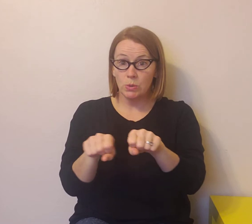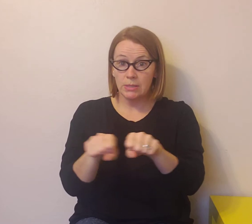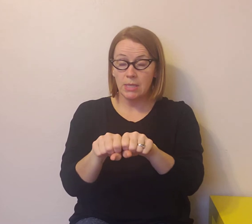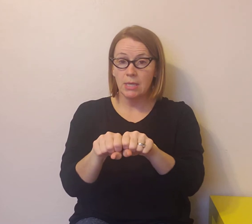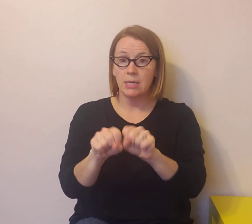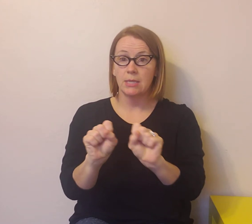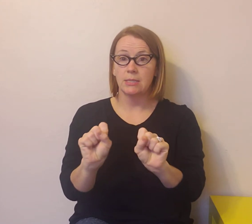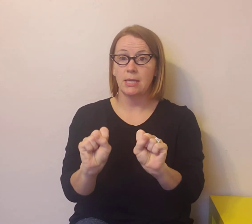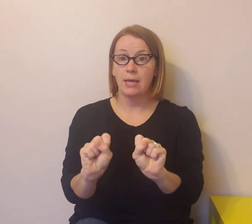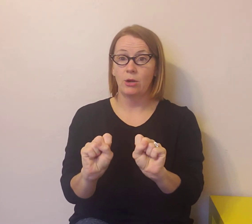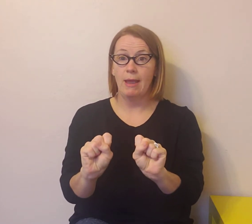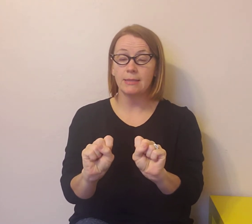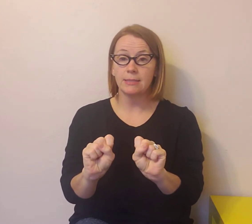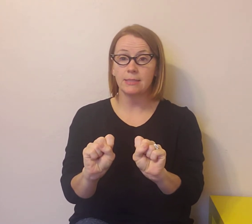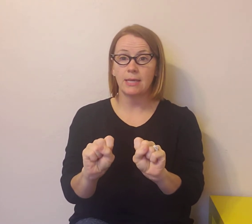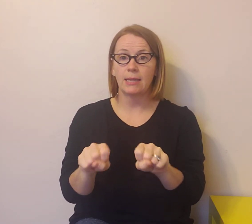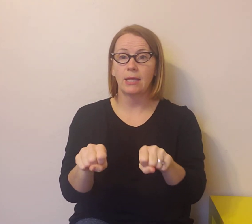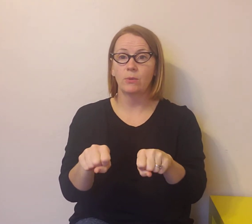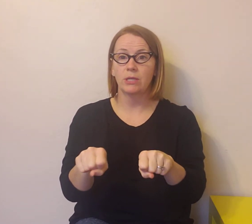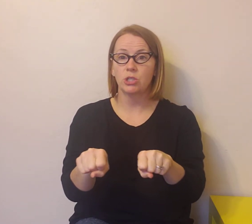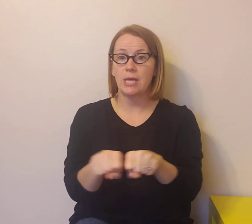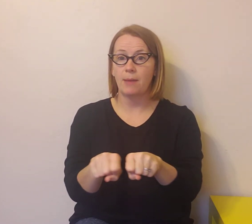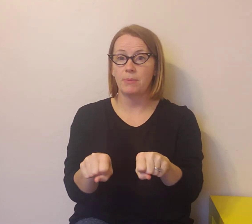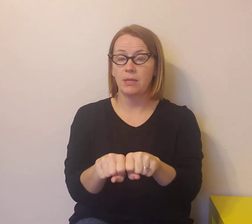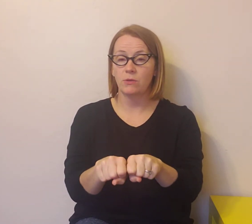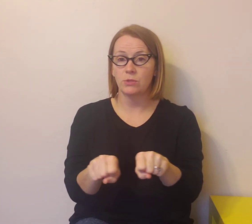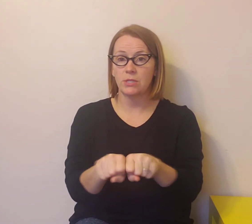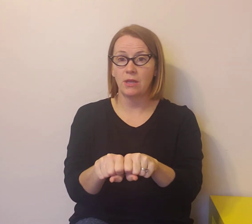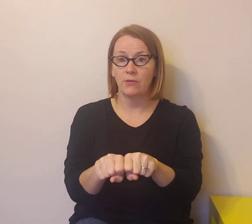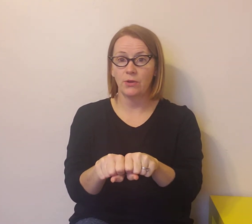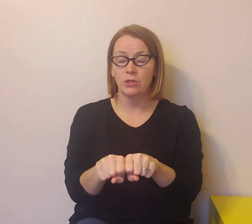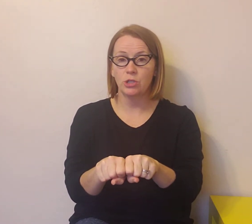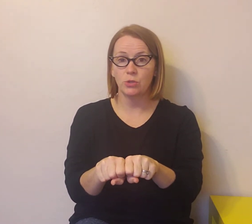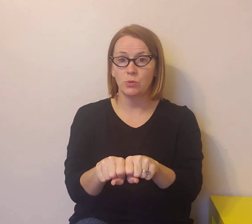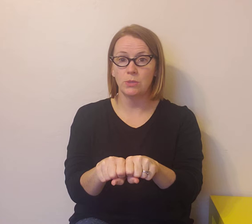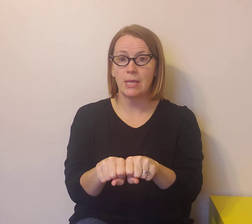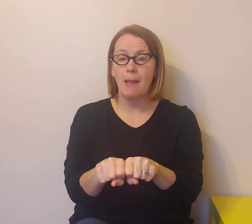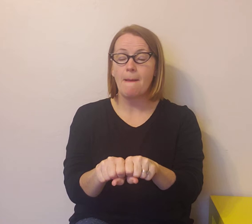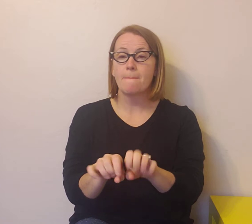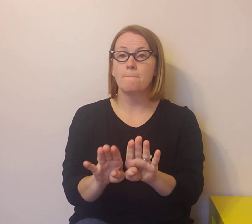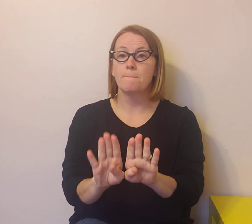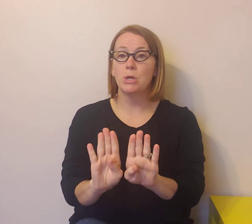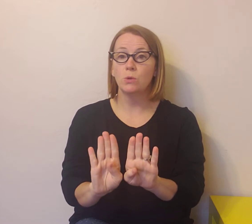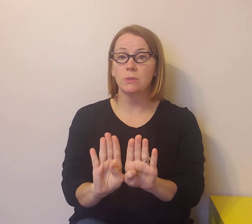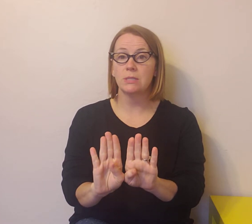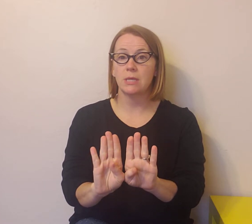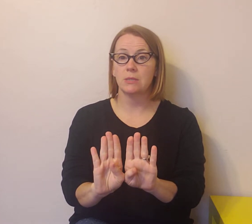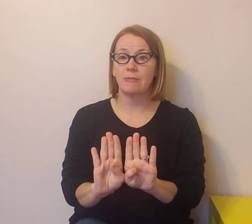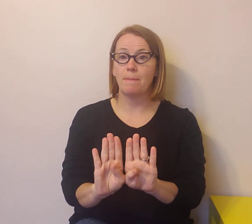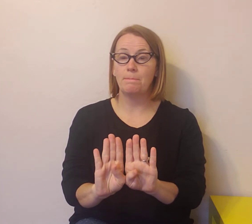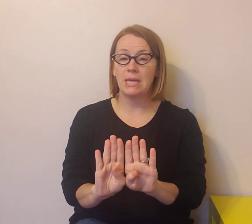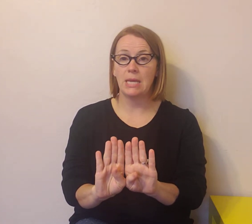is the letter s in sign language tapping those together shoes boots is with a b